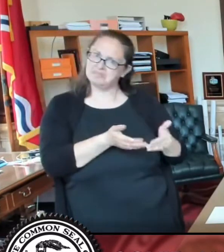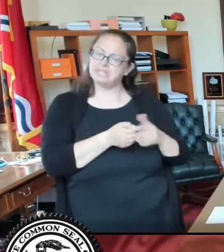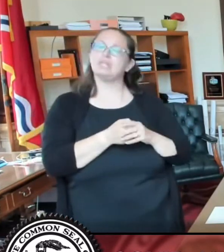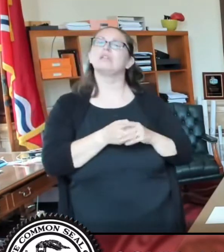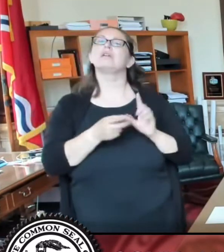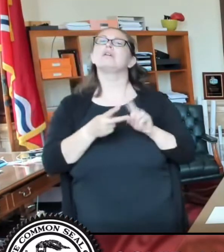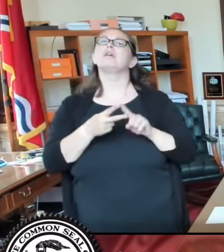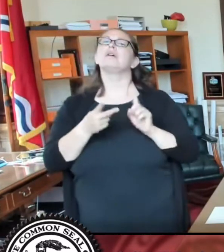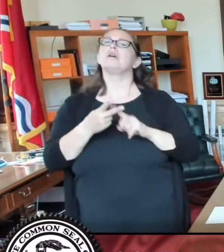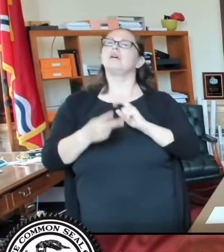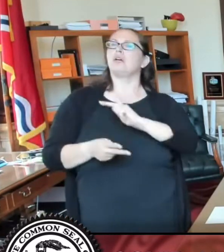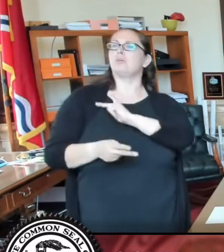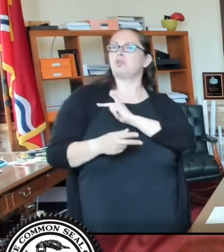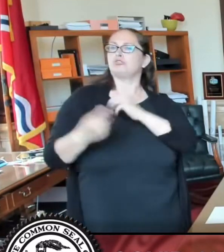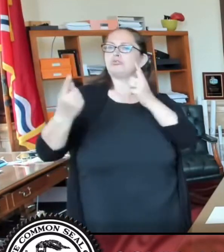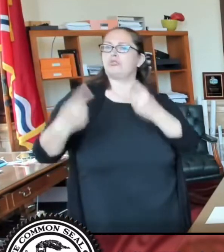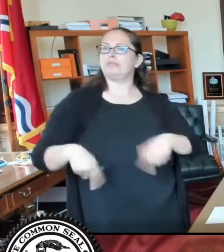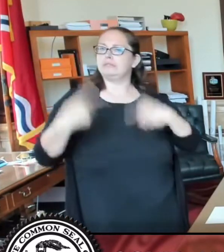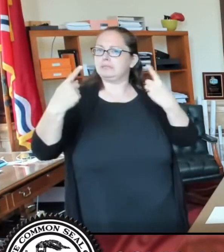personal disputes,